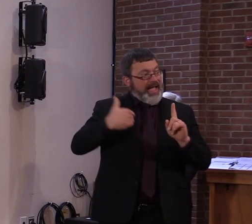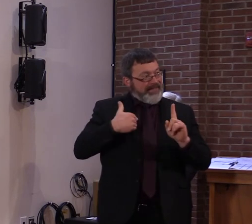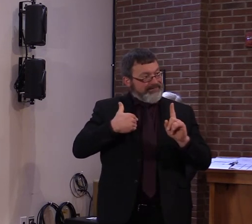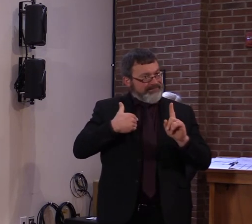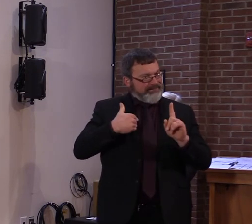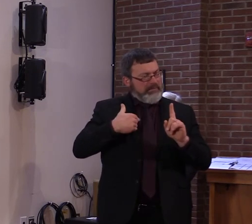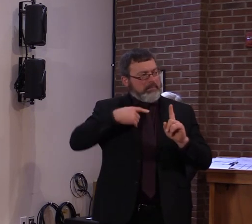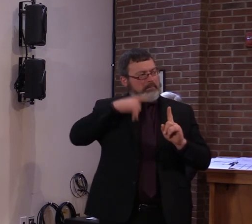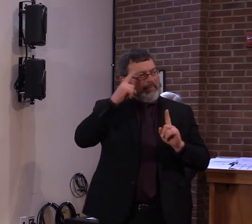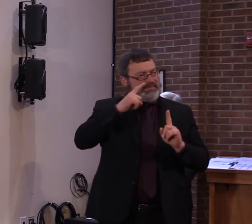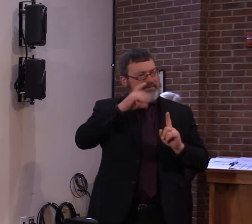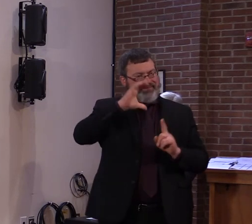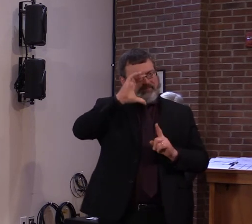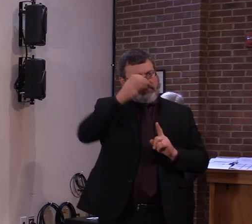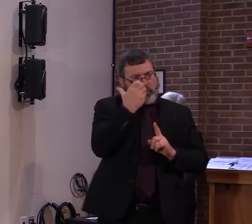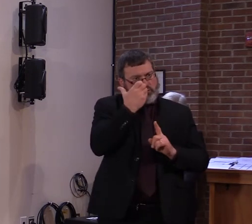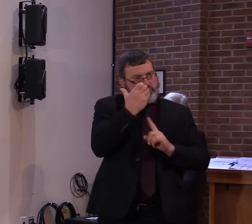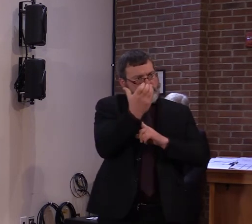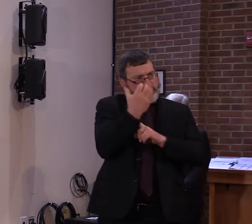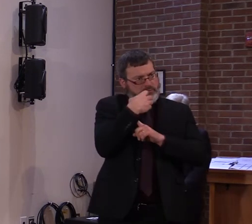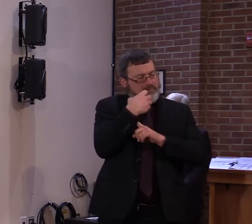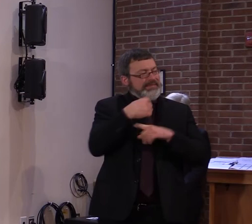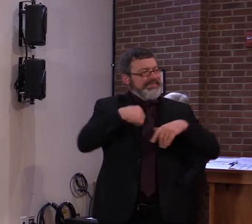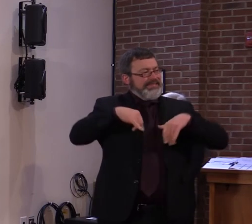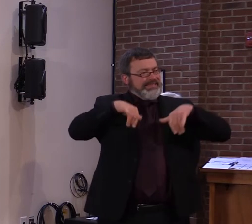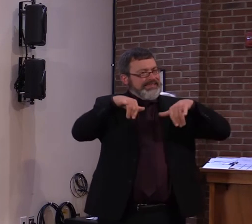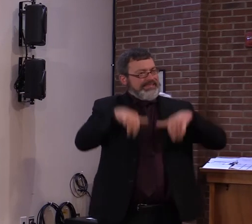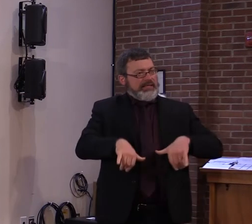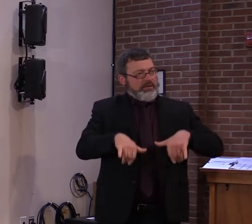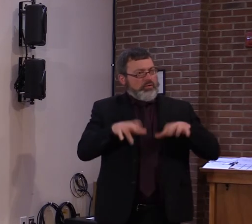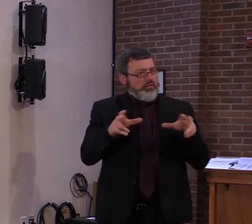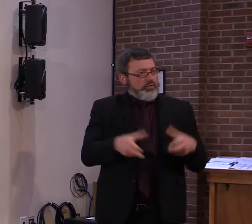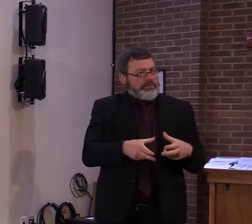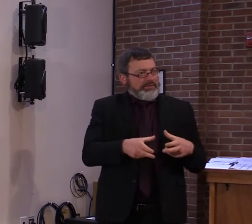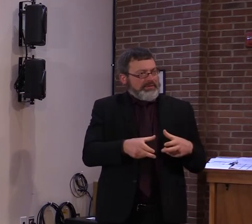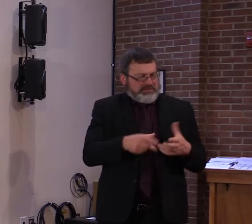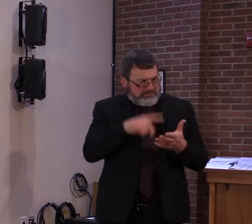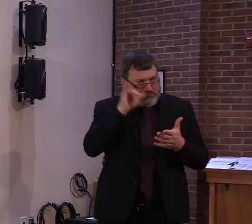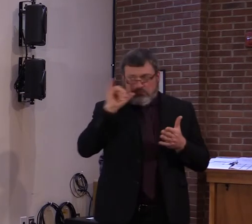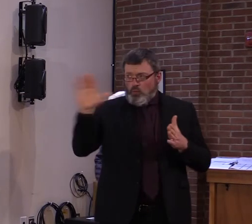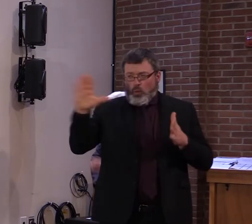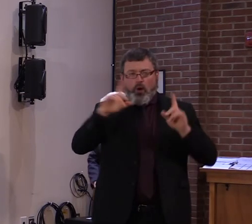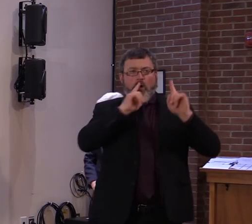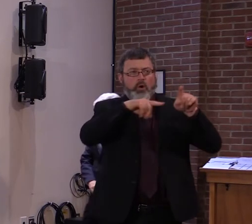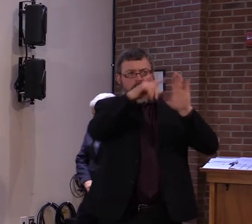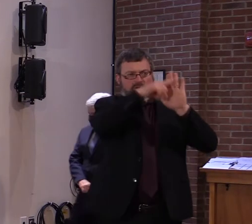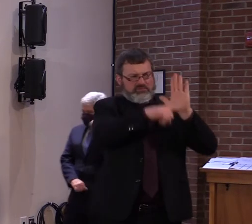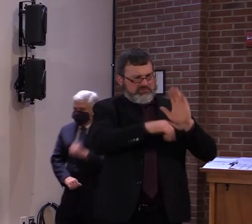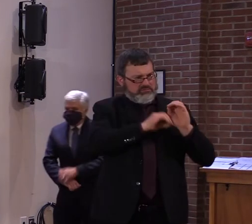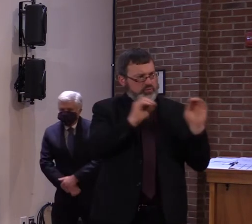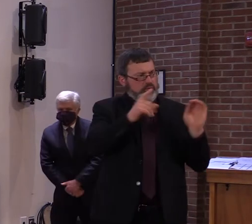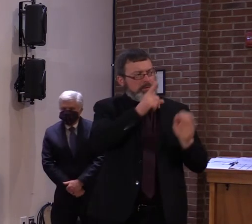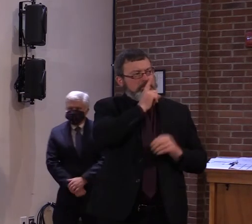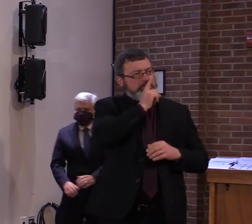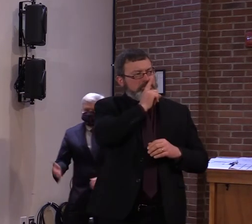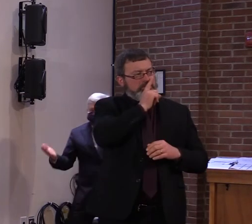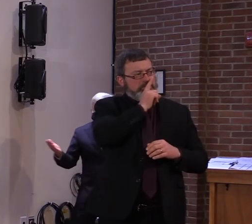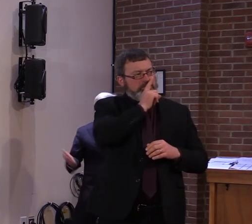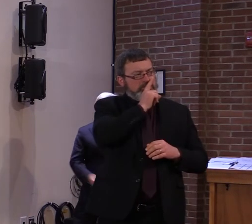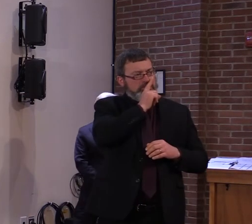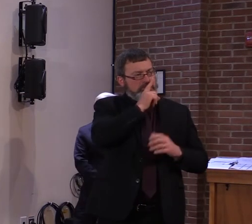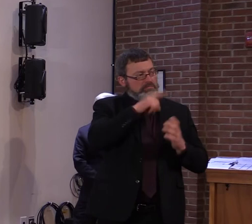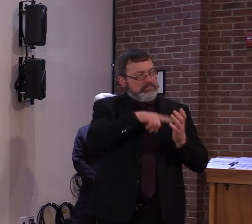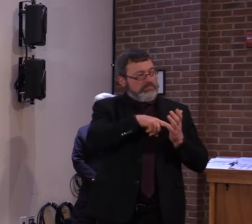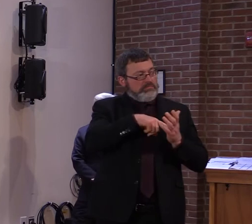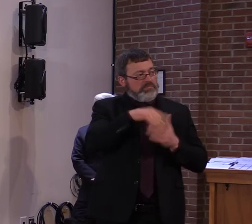And I'm also not seeing anything where if you don't quarantine, there's some sort of penalty or enforcement. So that